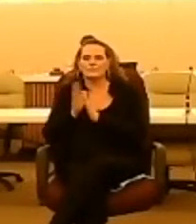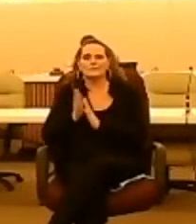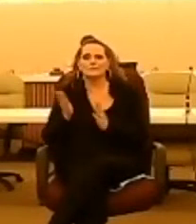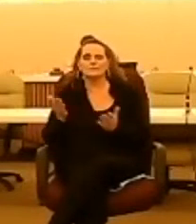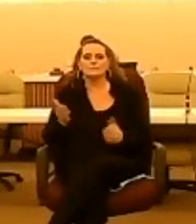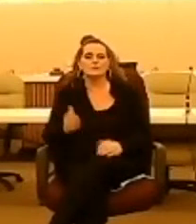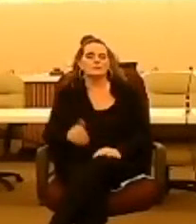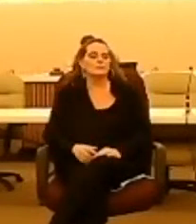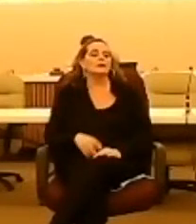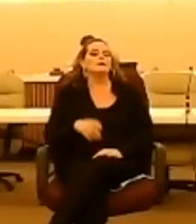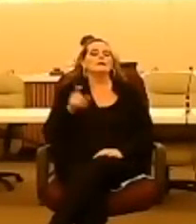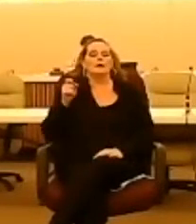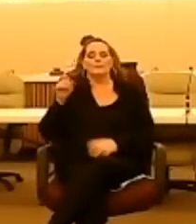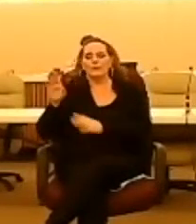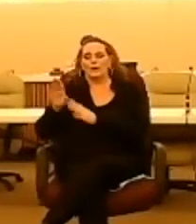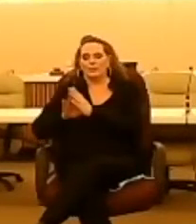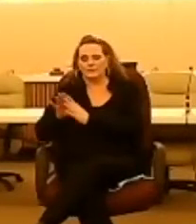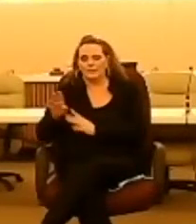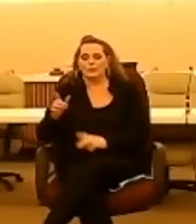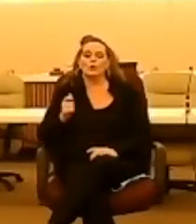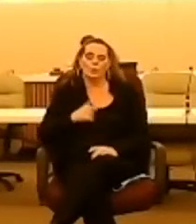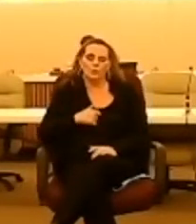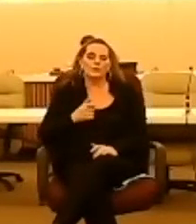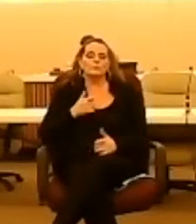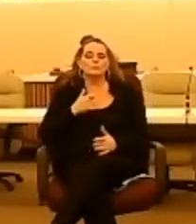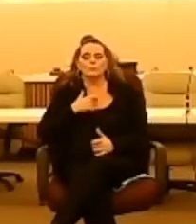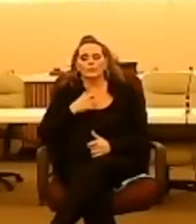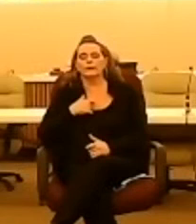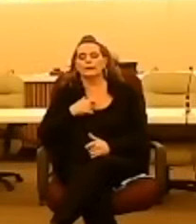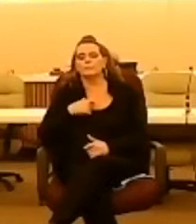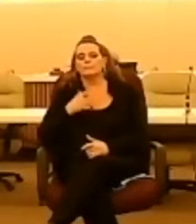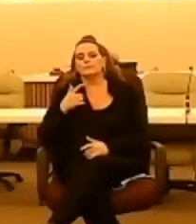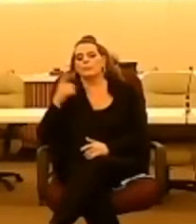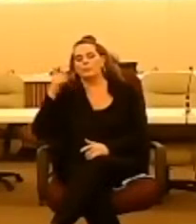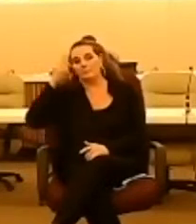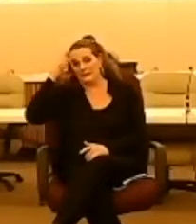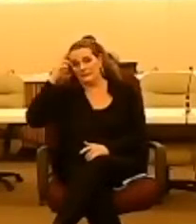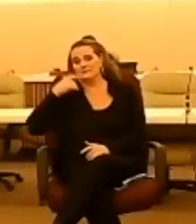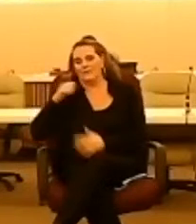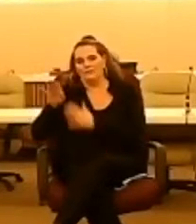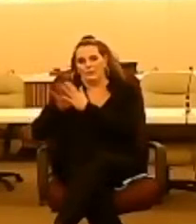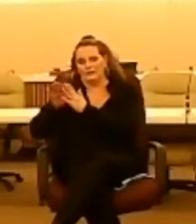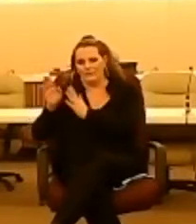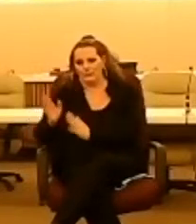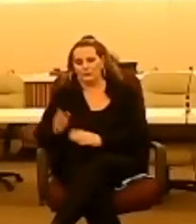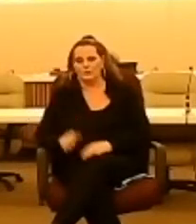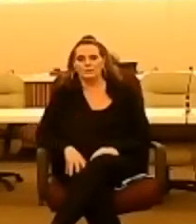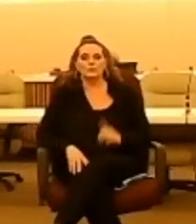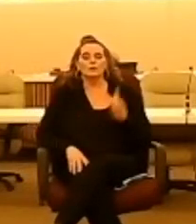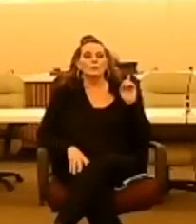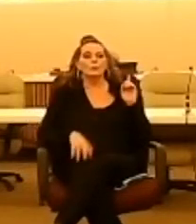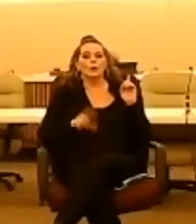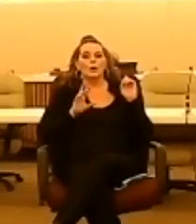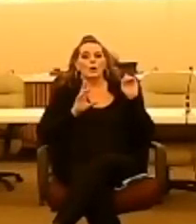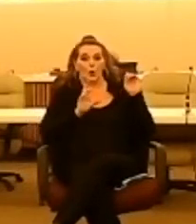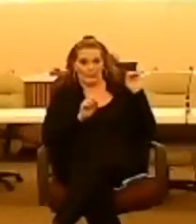It's the developer. Well, we're doing it on behalf of the developer, Mr. Supervisor. Okay. So would you be the one